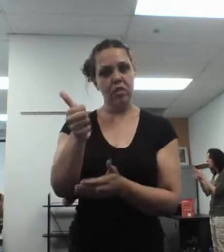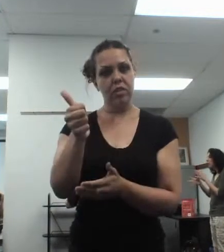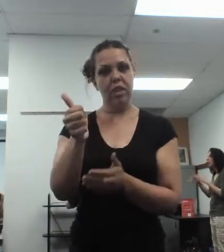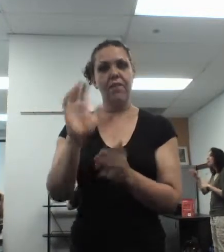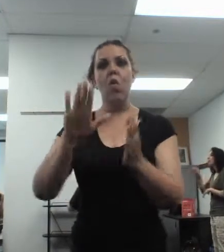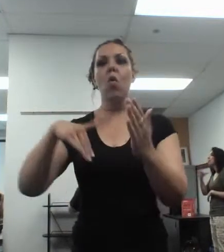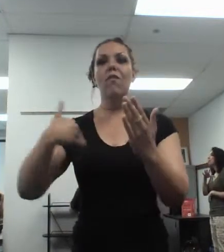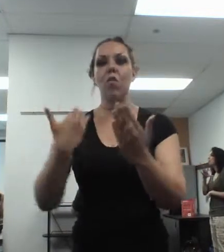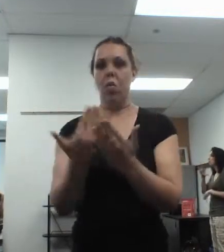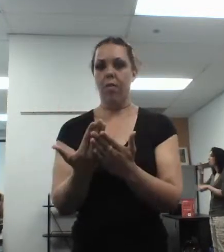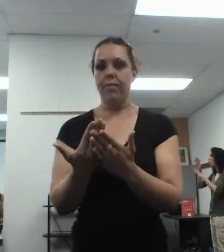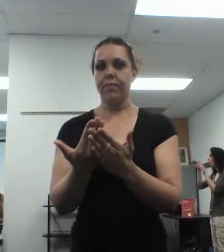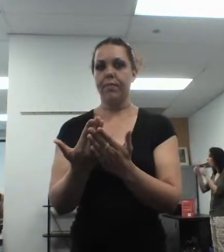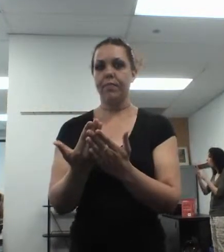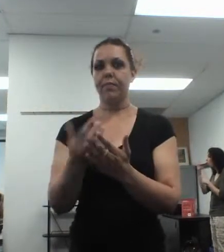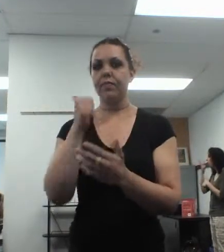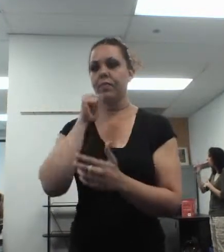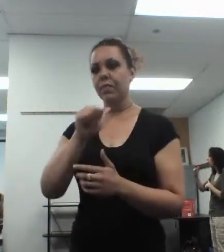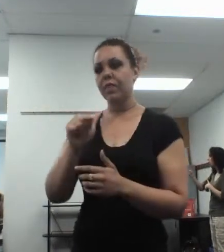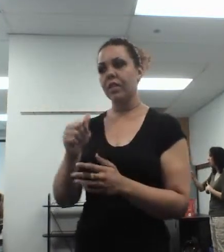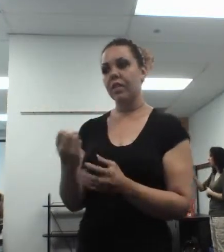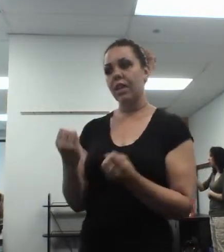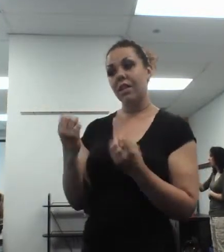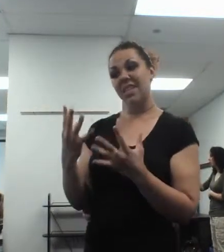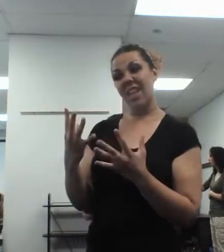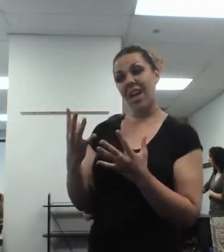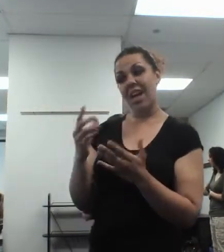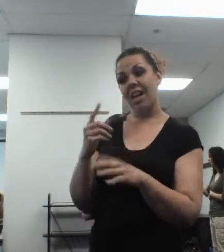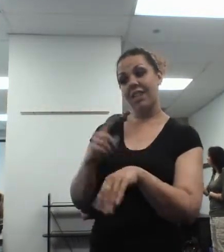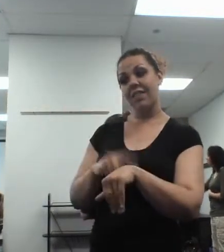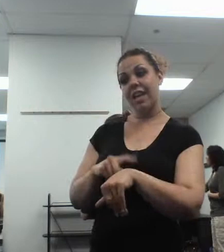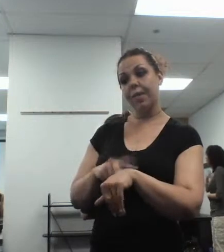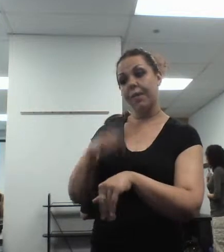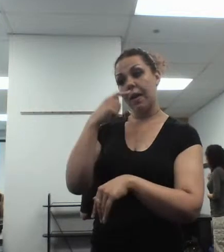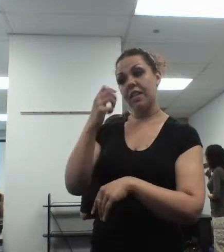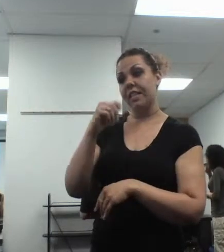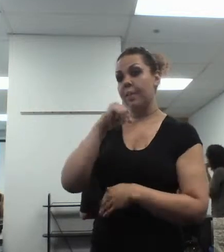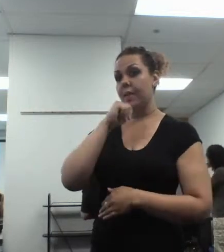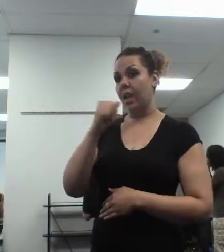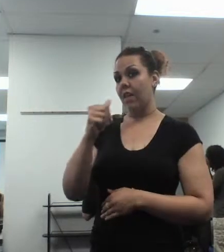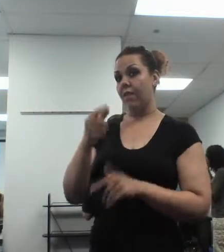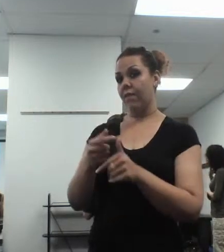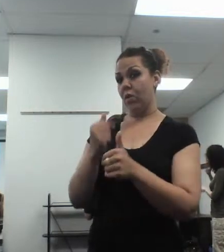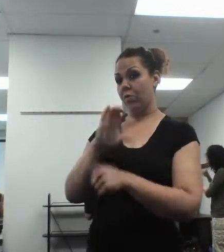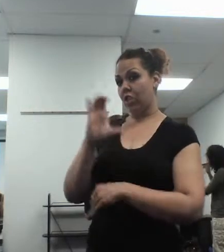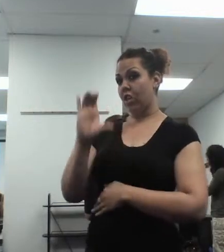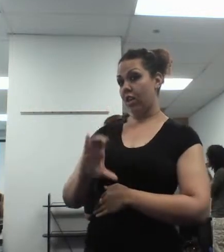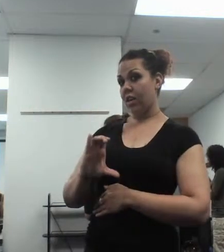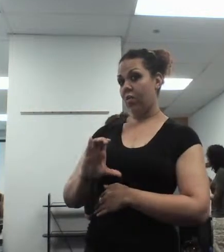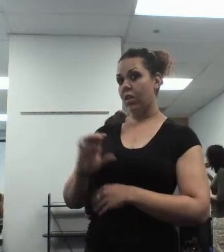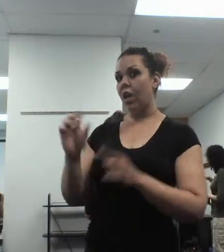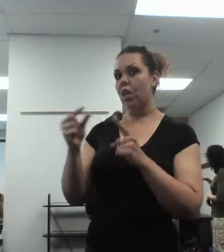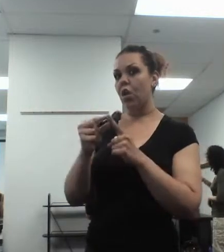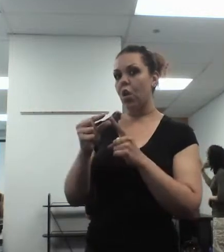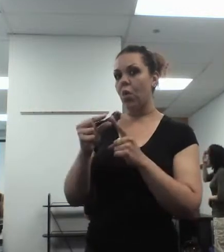A lot of times, especially because I'm not from Chicago, a lot of times there are words that I know the Chicago sign, I know